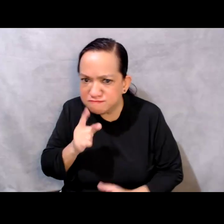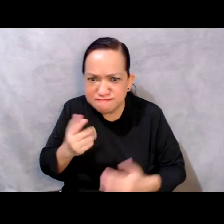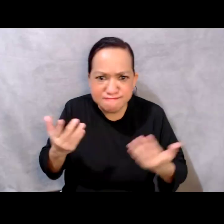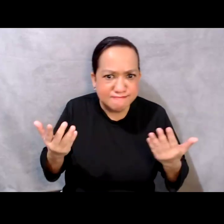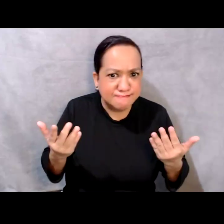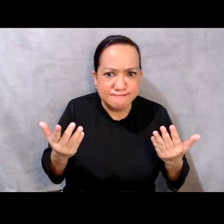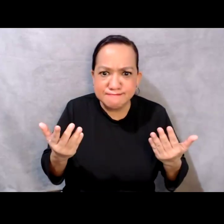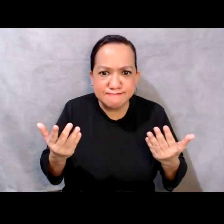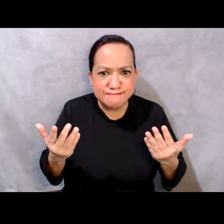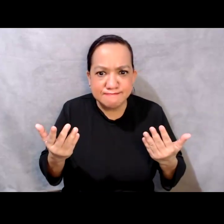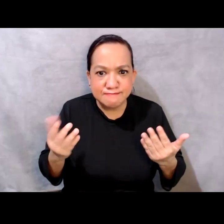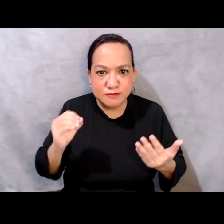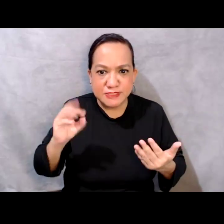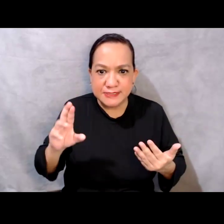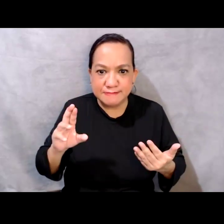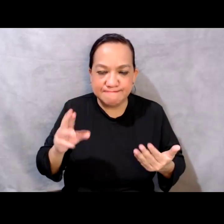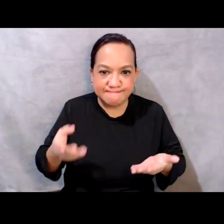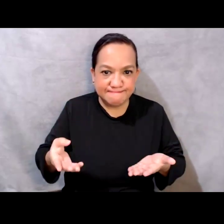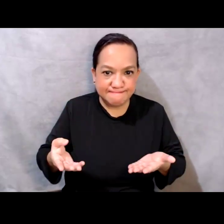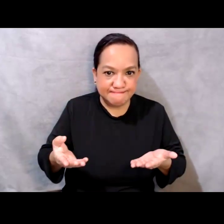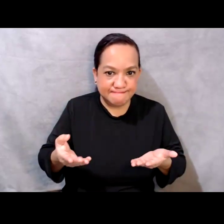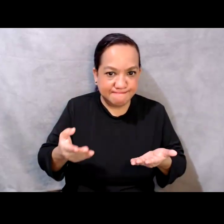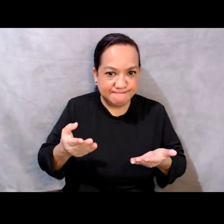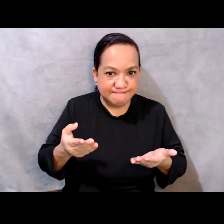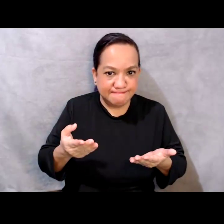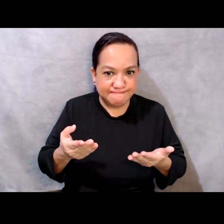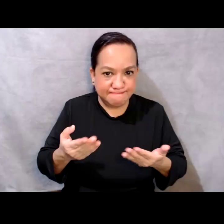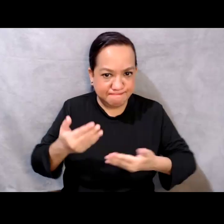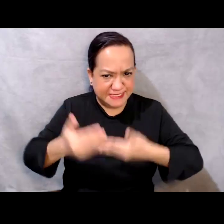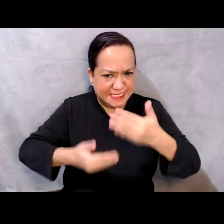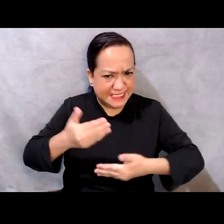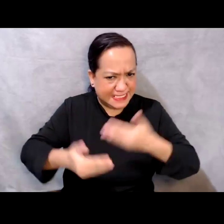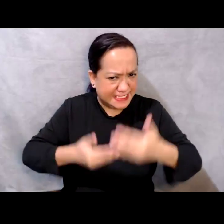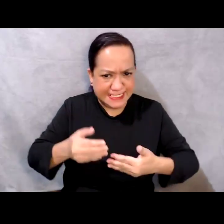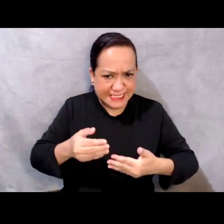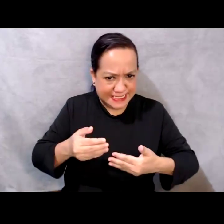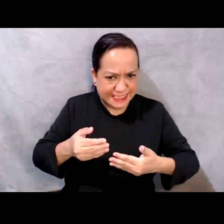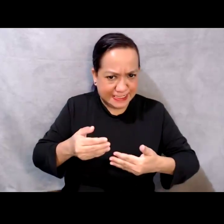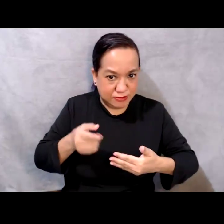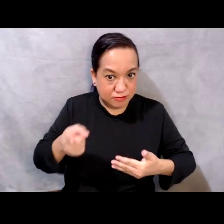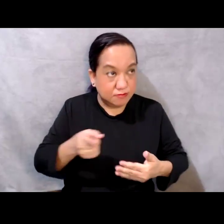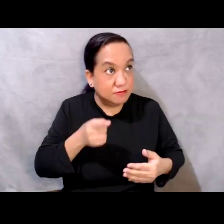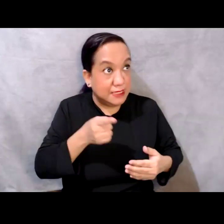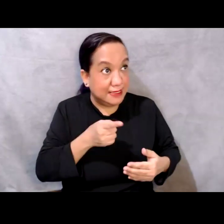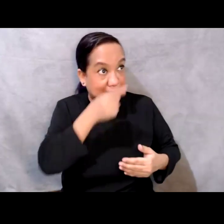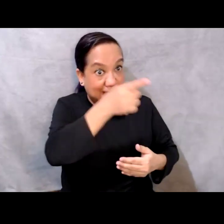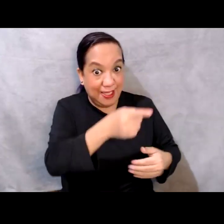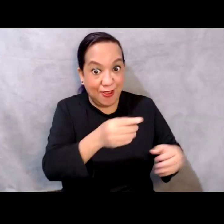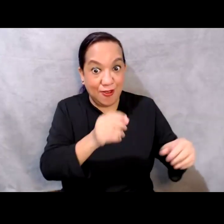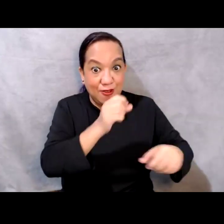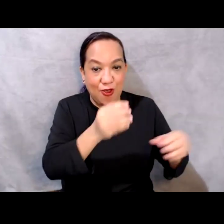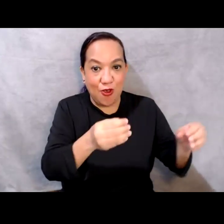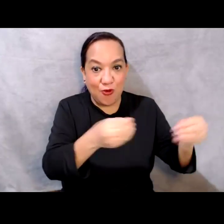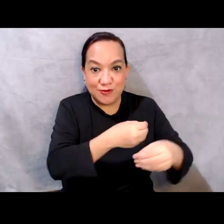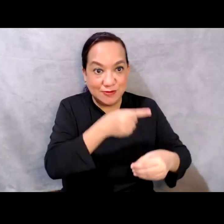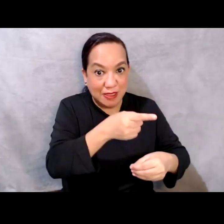that, the existing processes are not working for you. So in my view, and I feel this very strongly, because as an